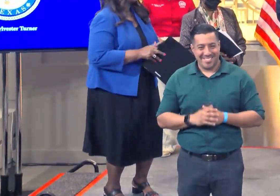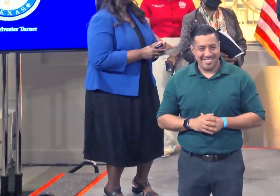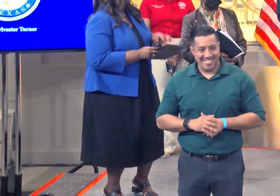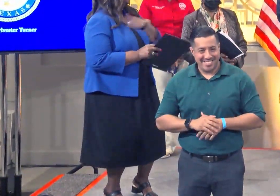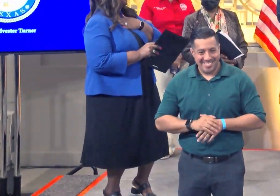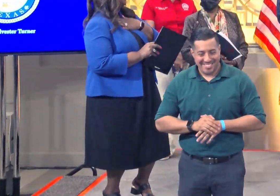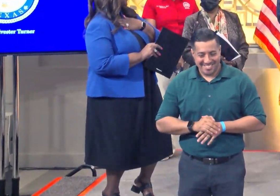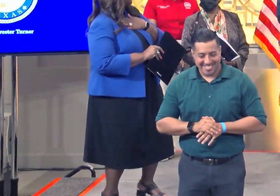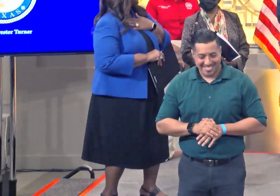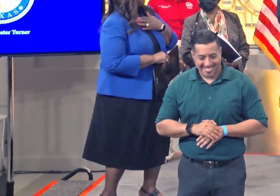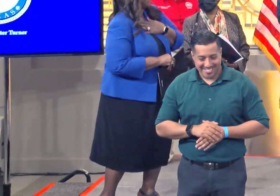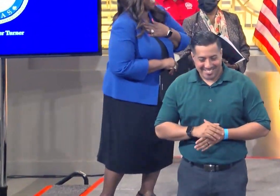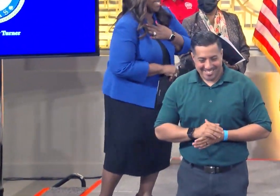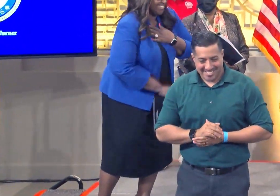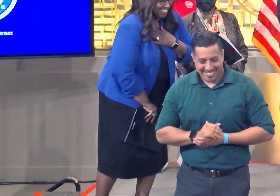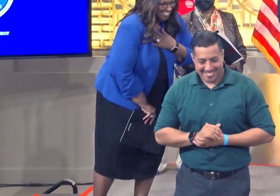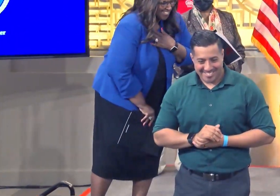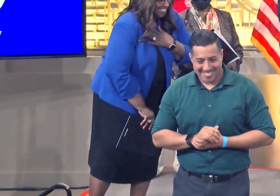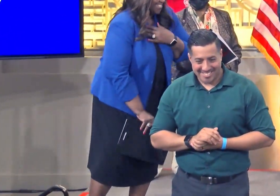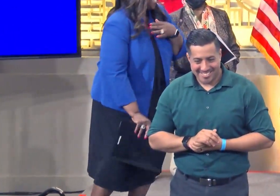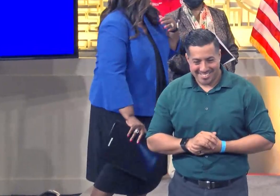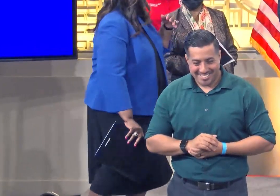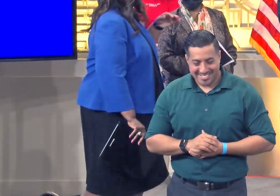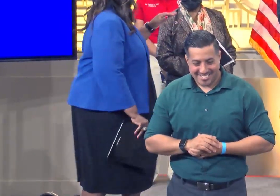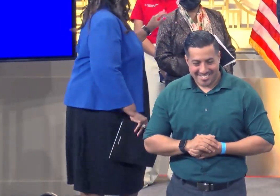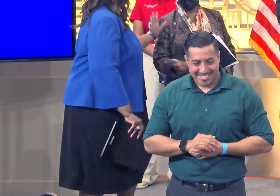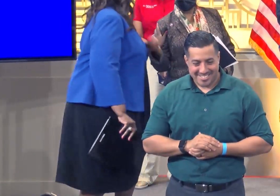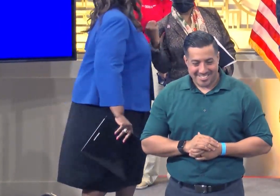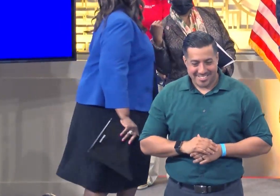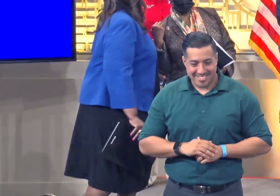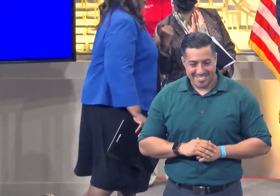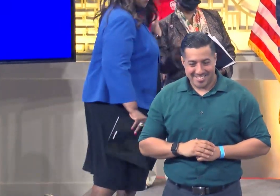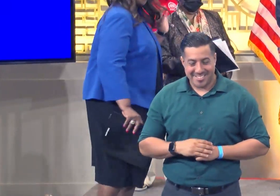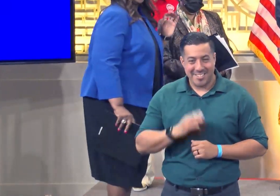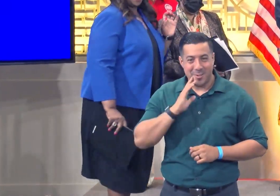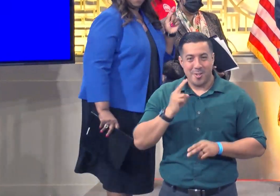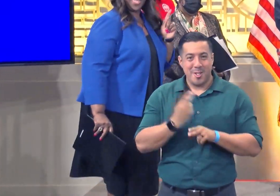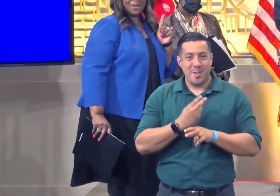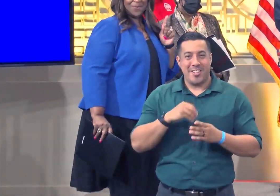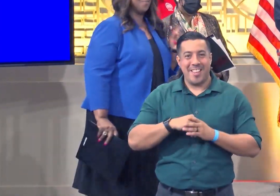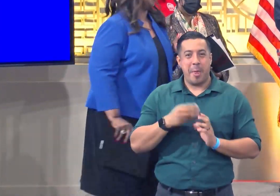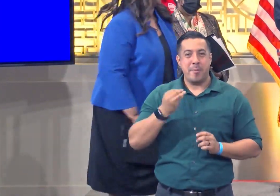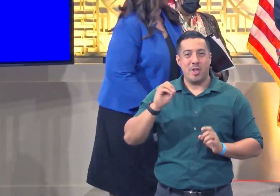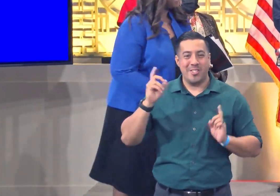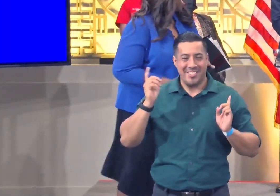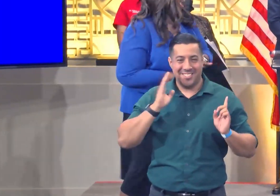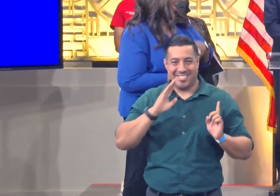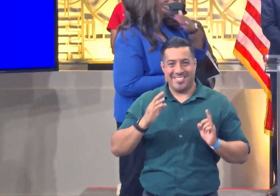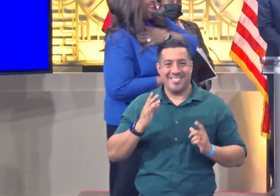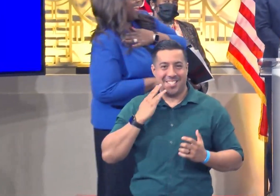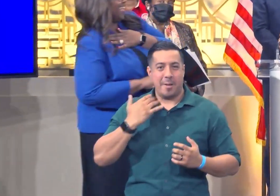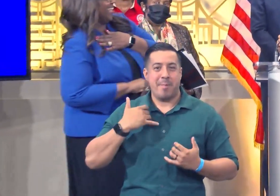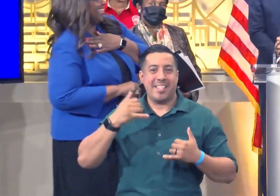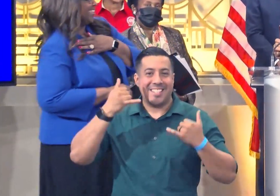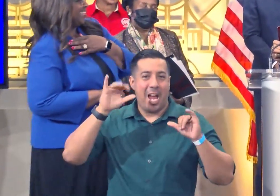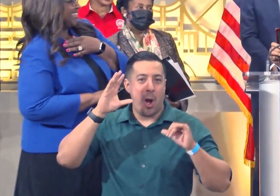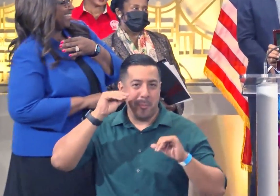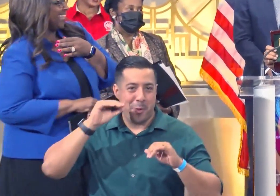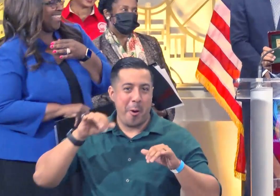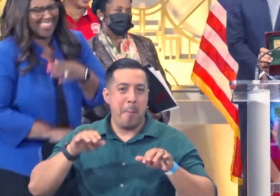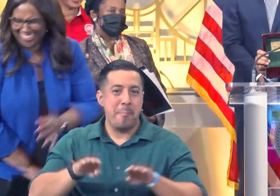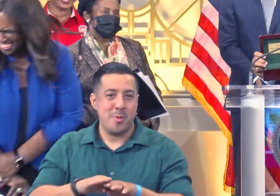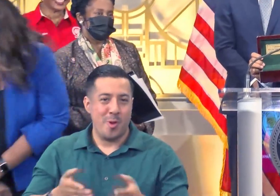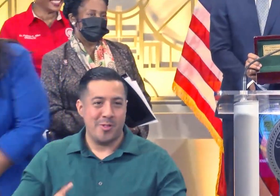I don't believe it. Better wear it in Missouri. I'm gonna wear it in Missouri. Got my cowboy boots. Now she